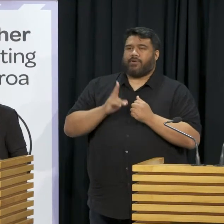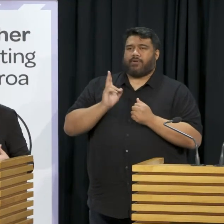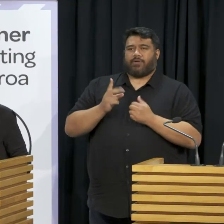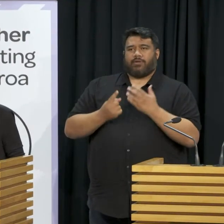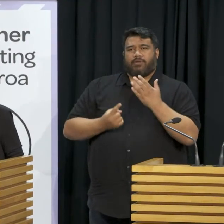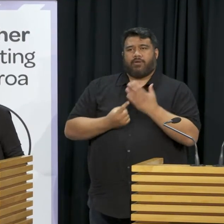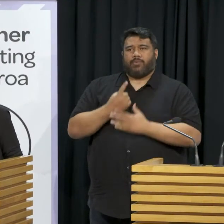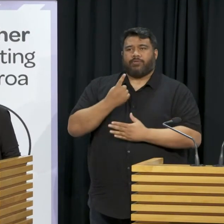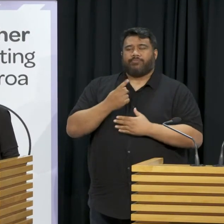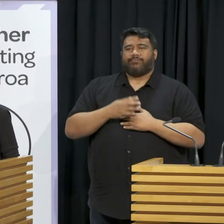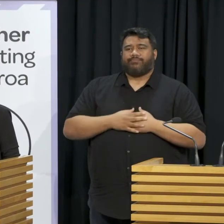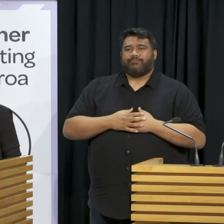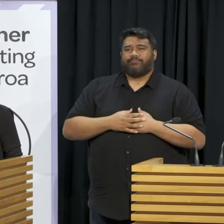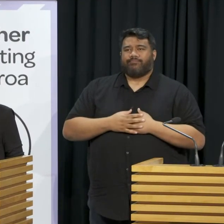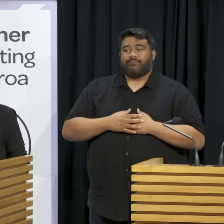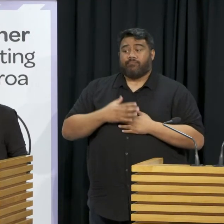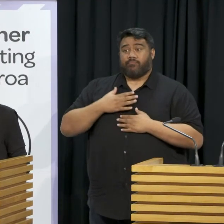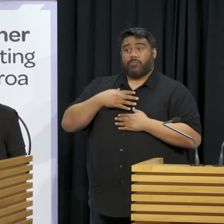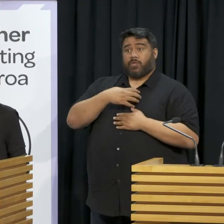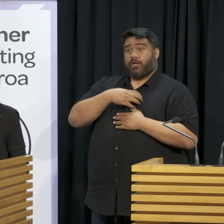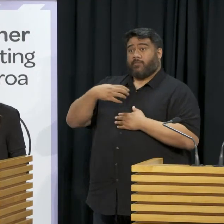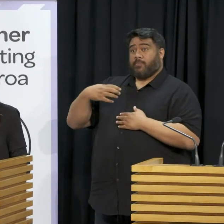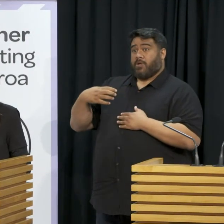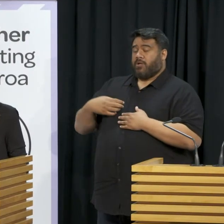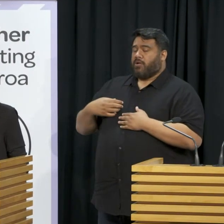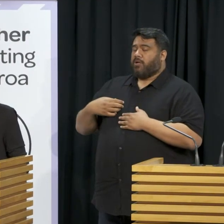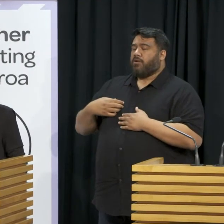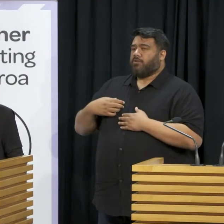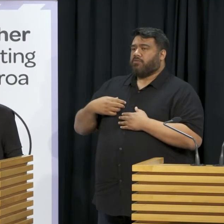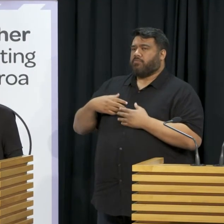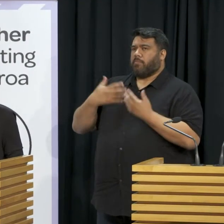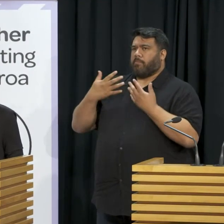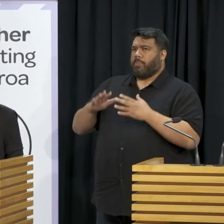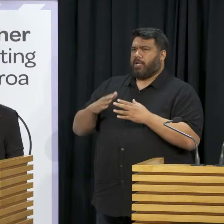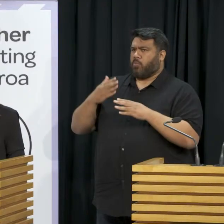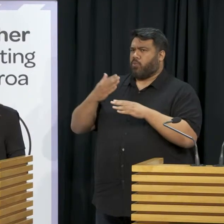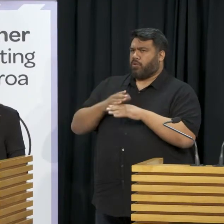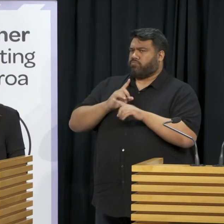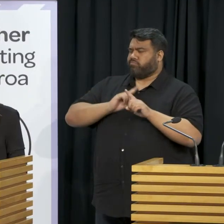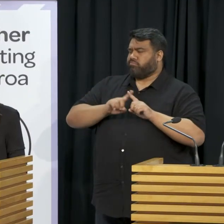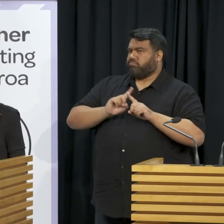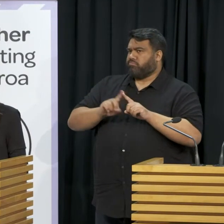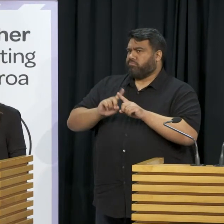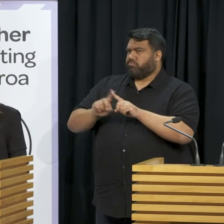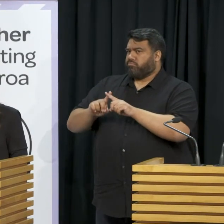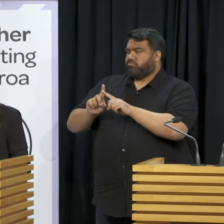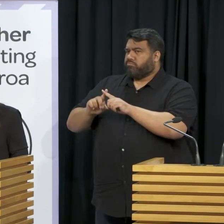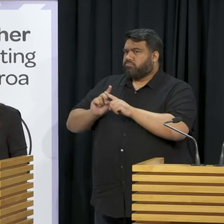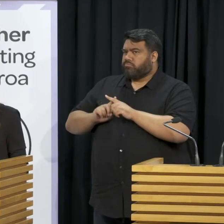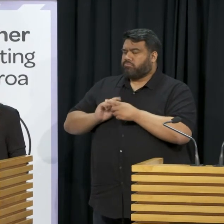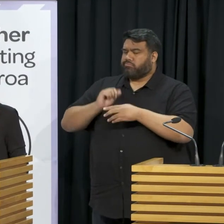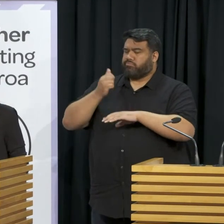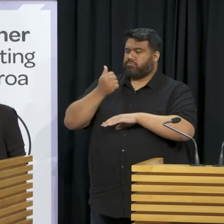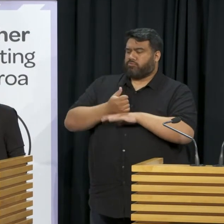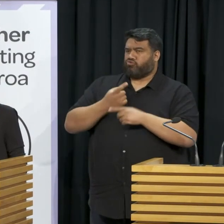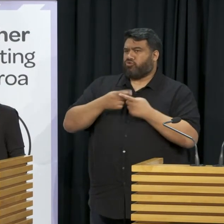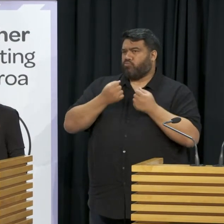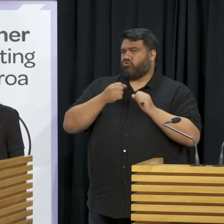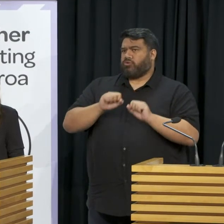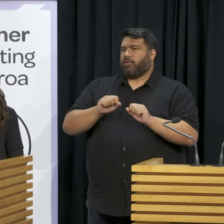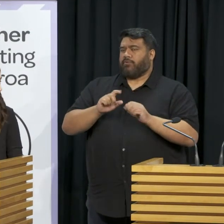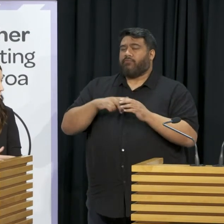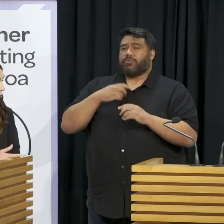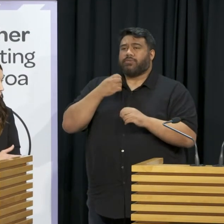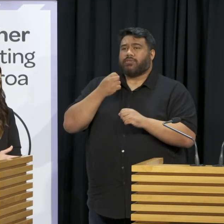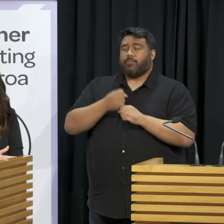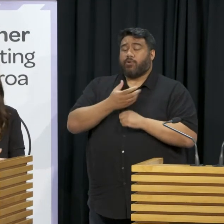And for our part, that's why we've put in place an extensive program of work to implement the recommendations of the Royal Commission of Inquiry into the attack, for